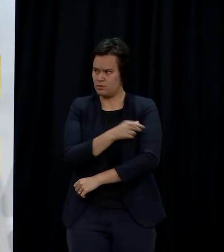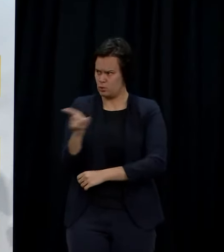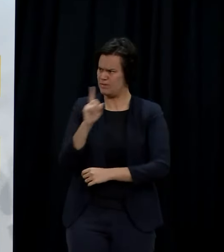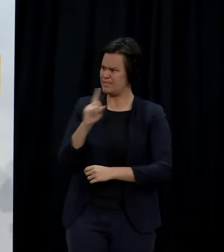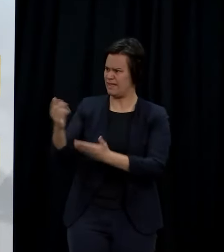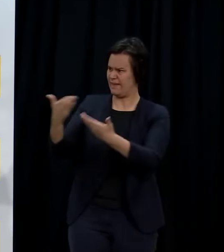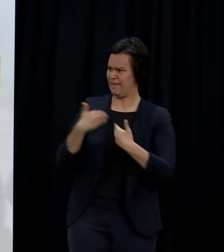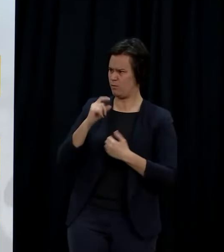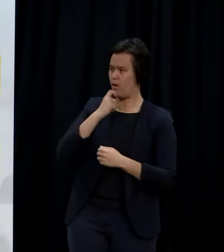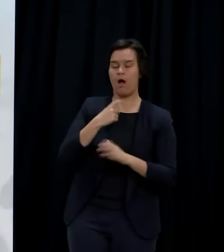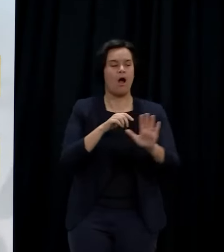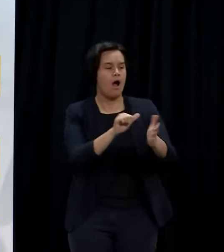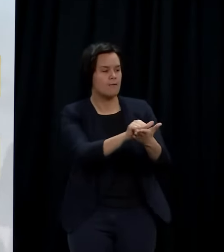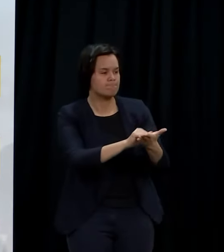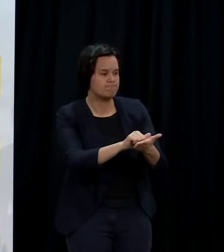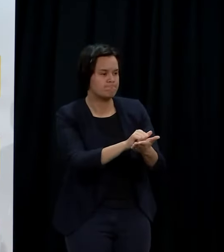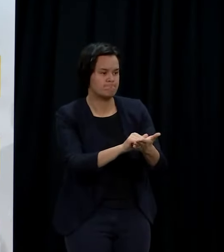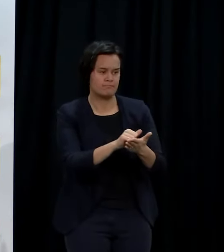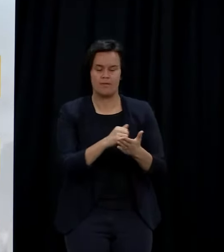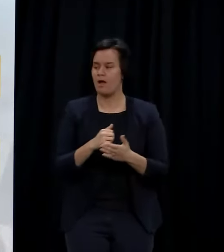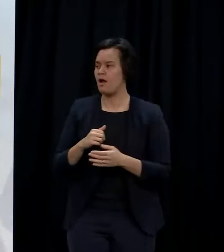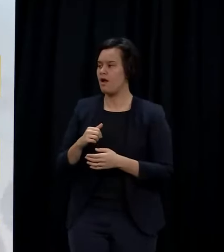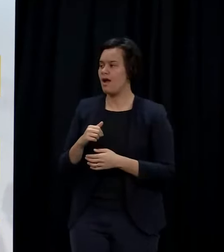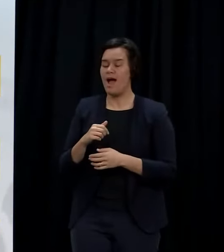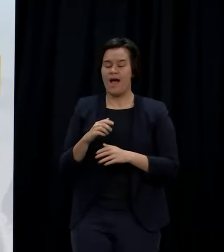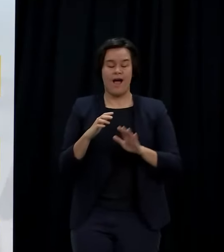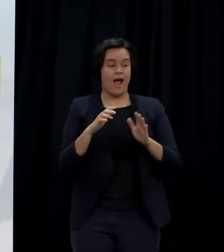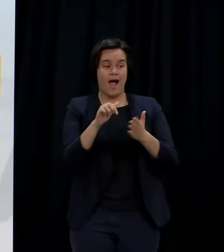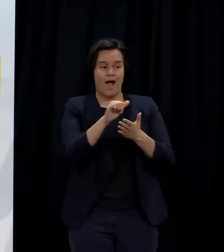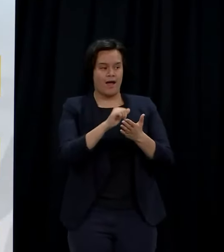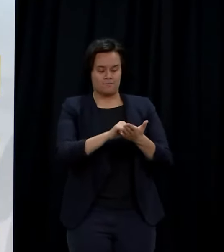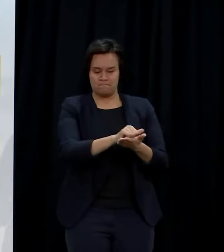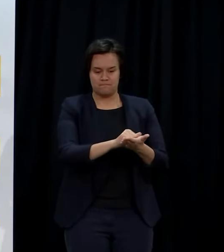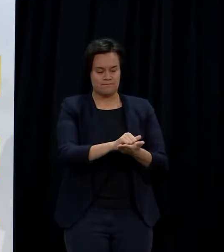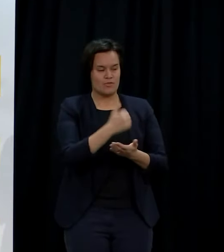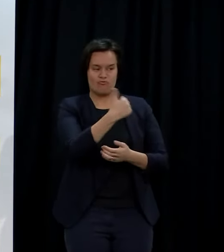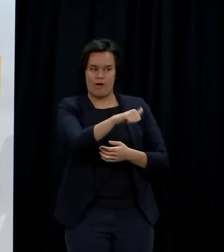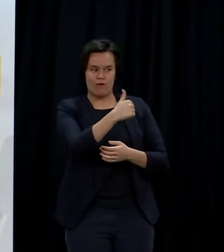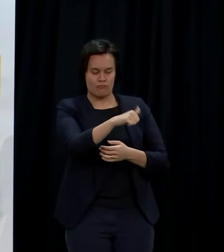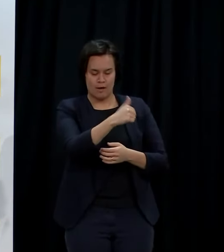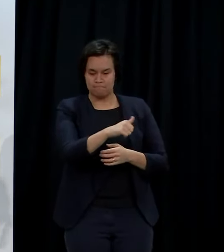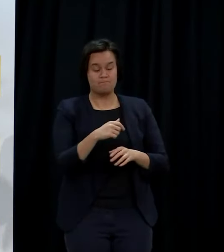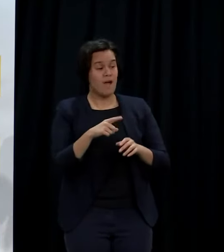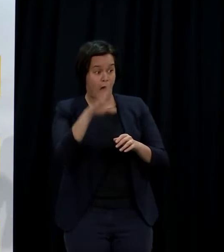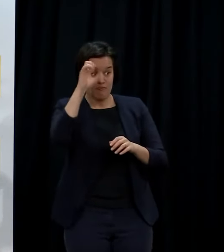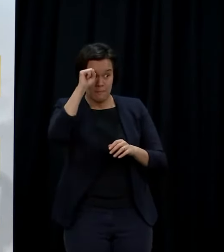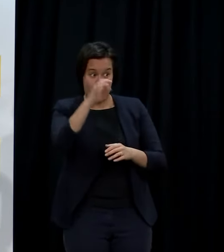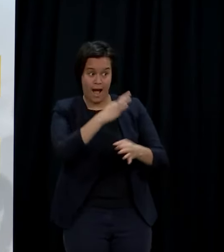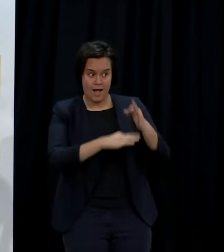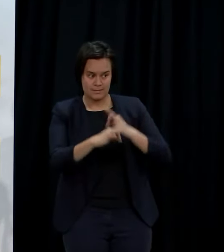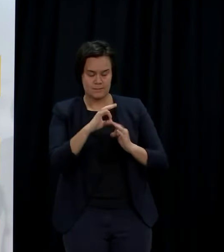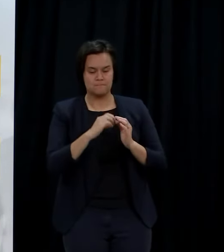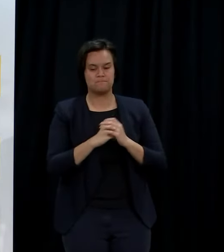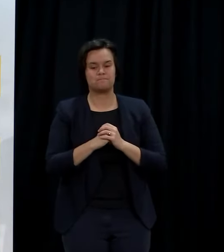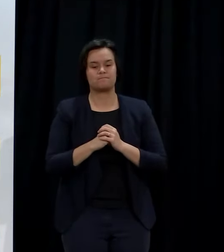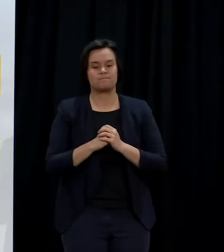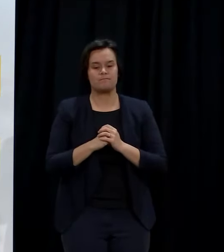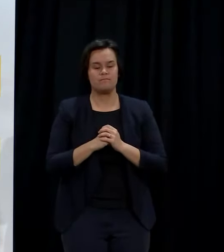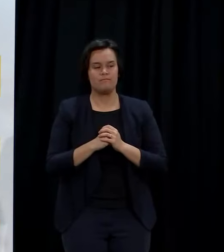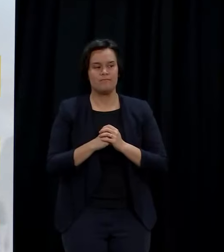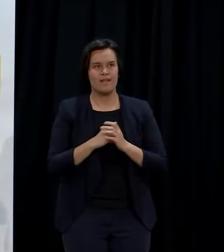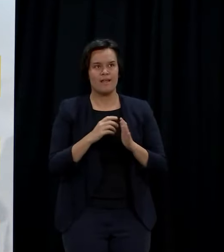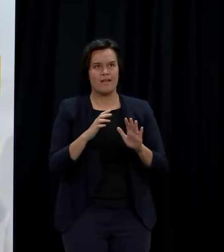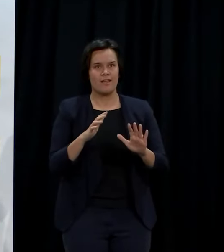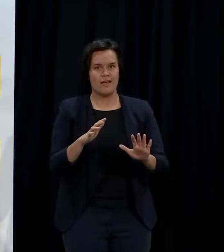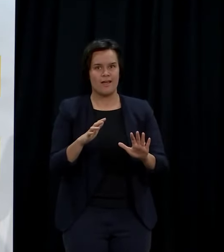me. So, do you recall them? Yeah, I'm looking down I recall that one of them. I recall a handful of them, but I wouldn't want to attribute to them to the